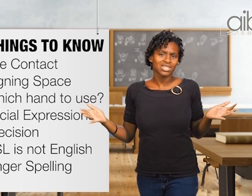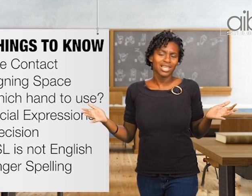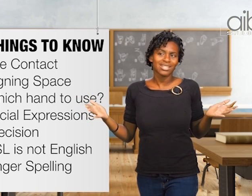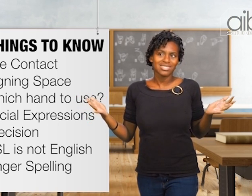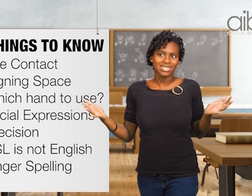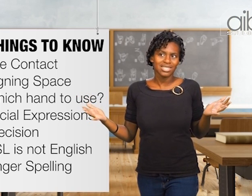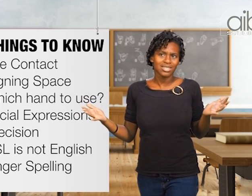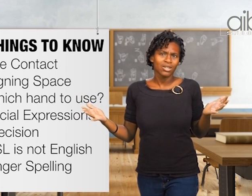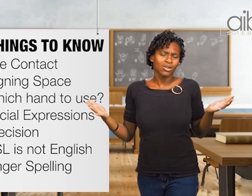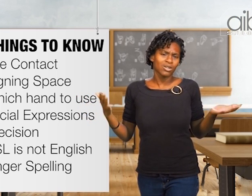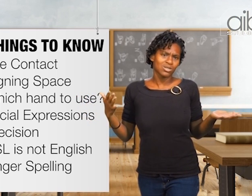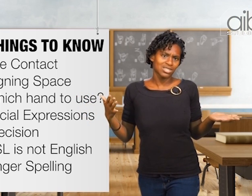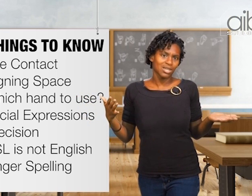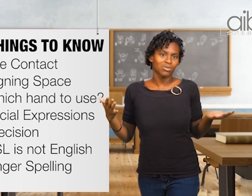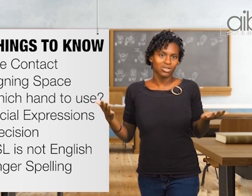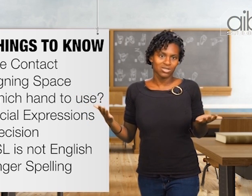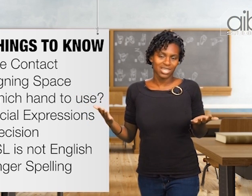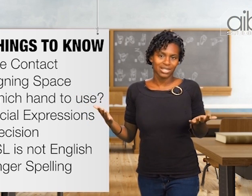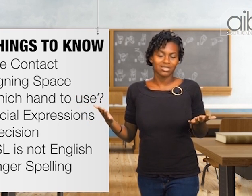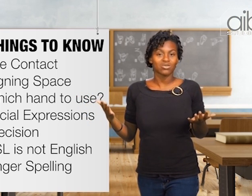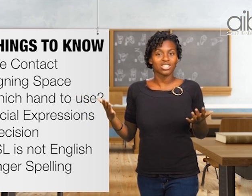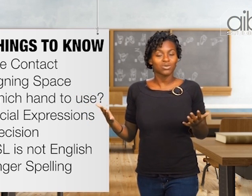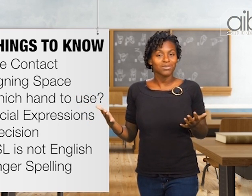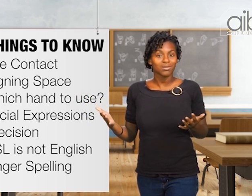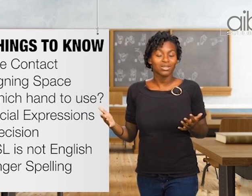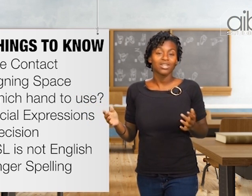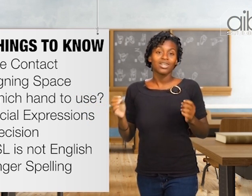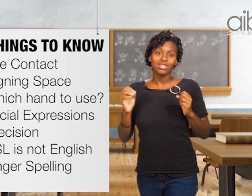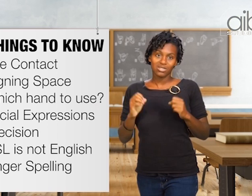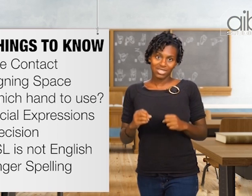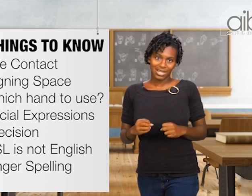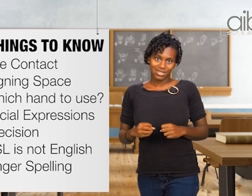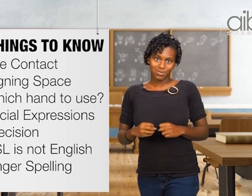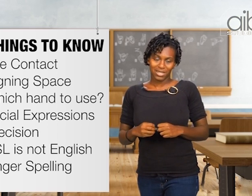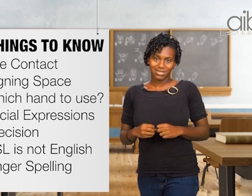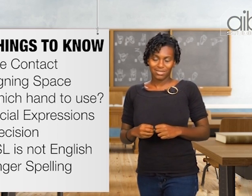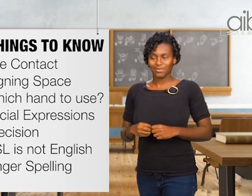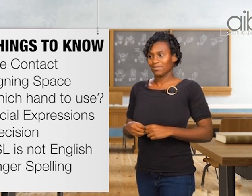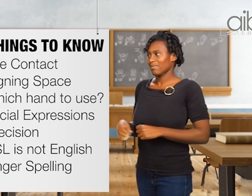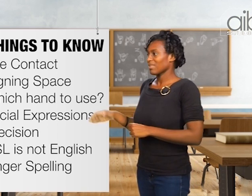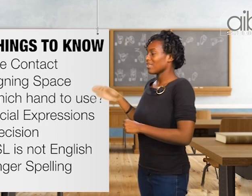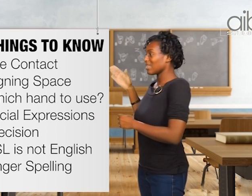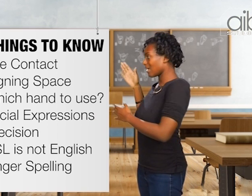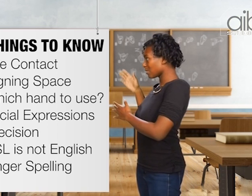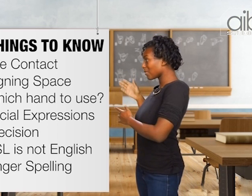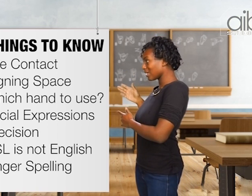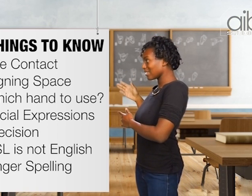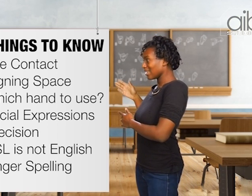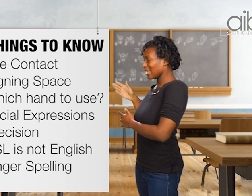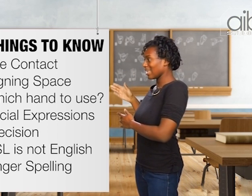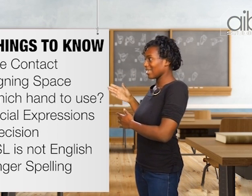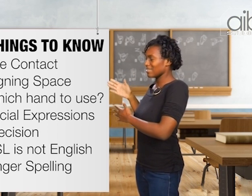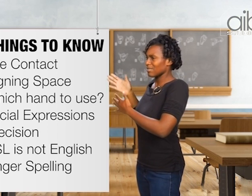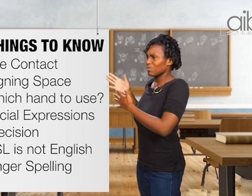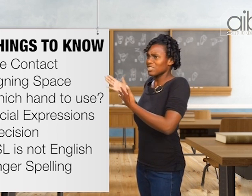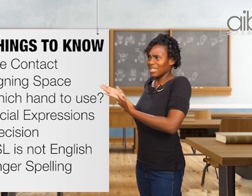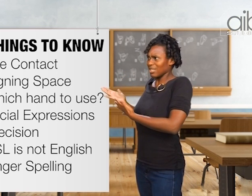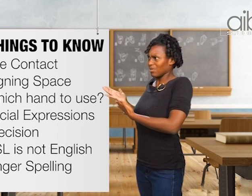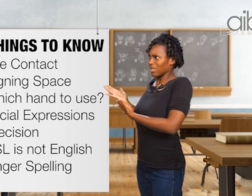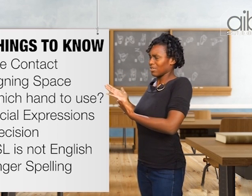cannot see or understand what you're signing. So just remember your signing space. The other one is, which hand do I